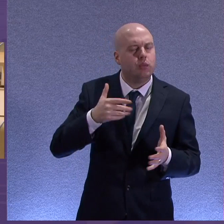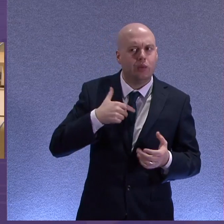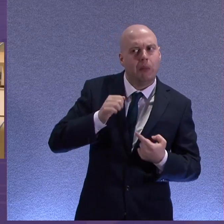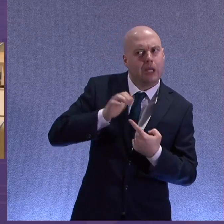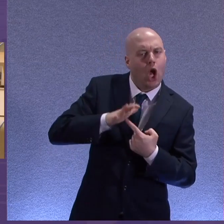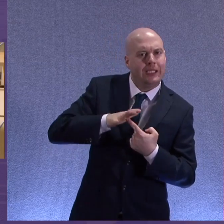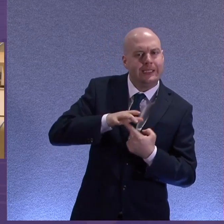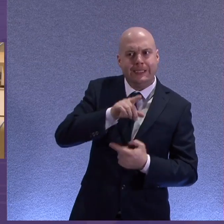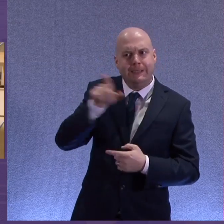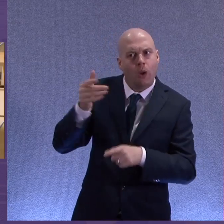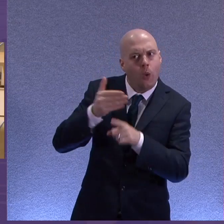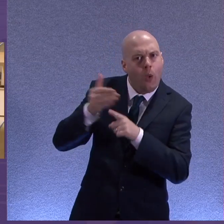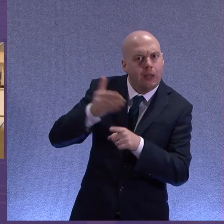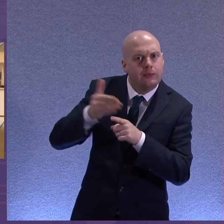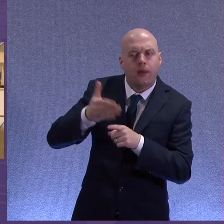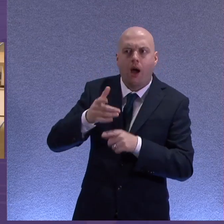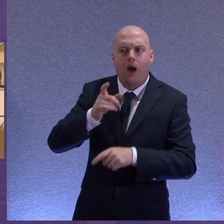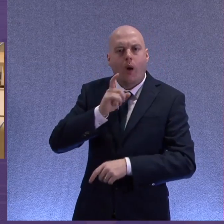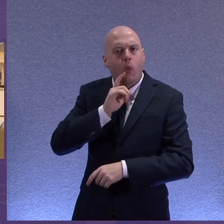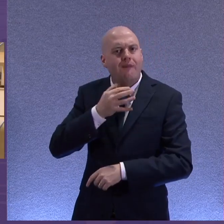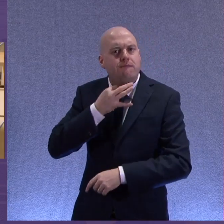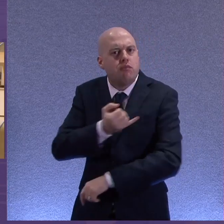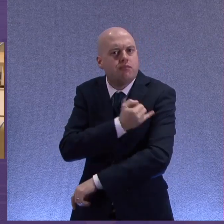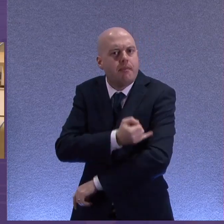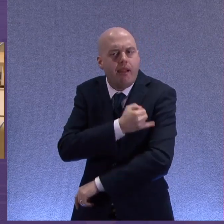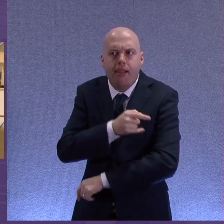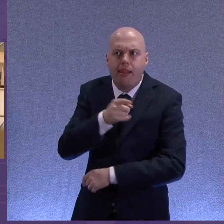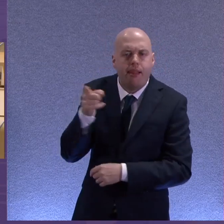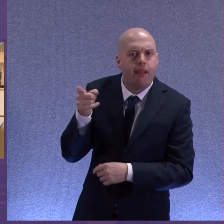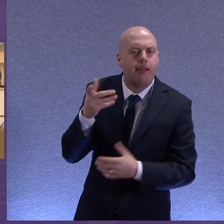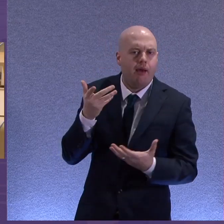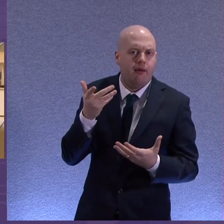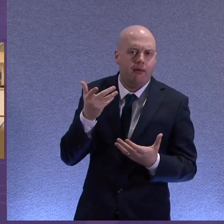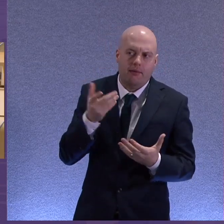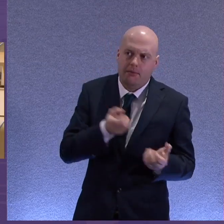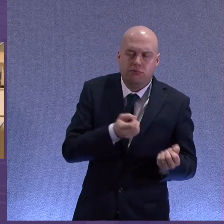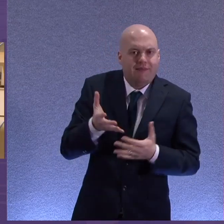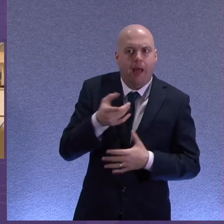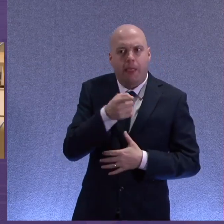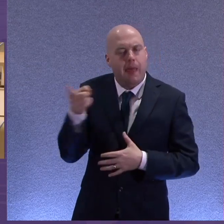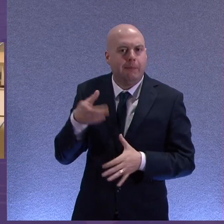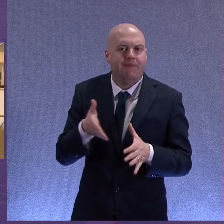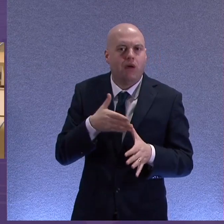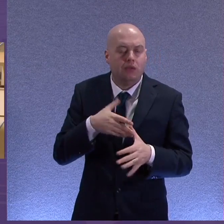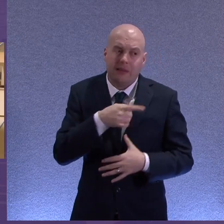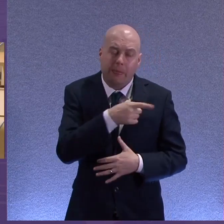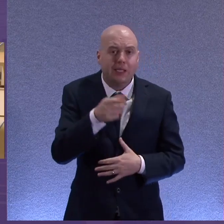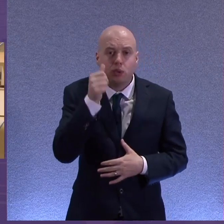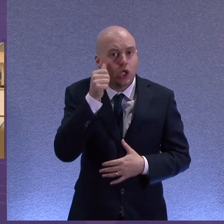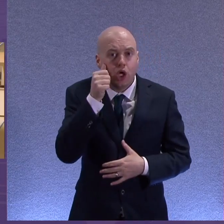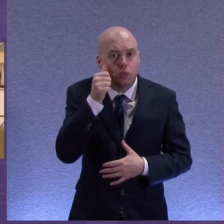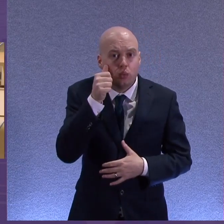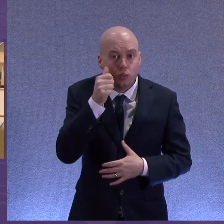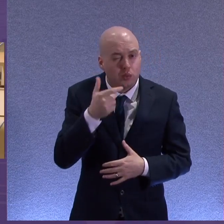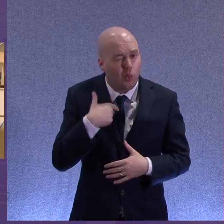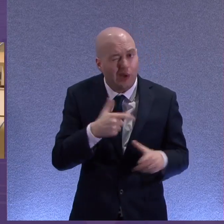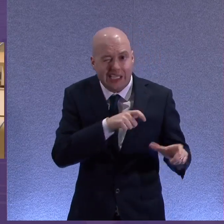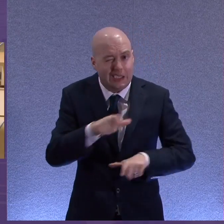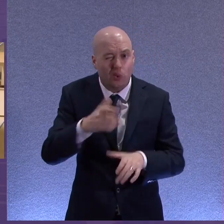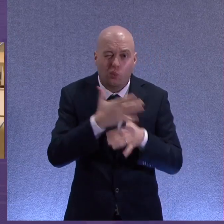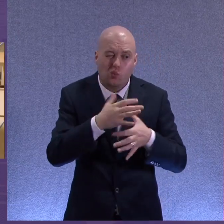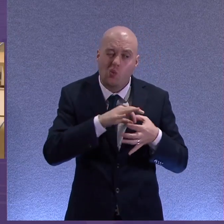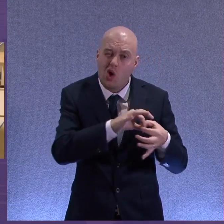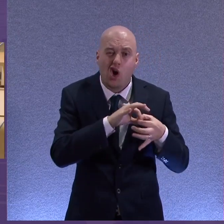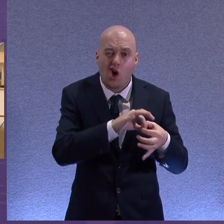prioritised access to them, and they continue to work hard to make sure that that is the case. I would take the opportunity to give another